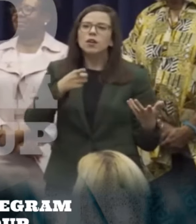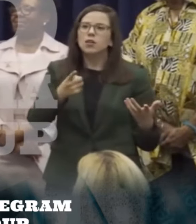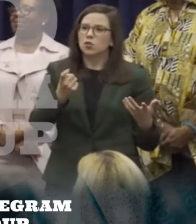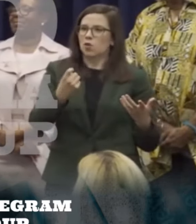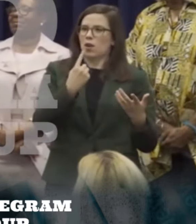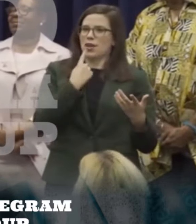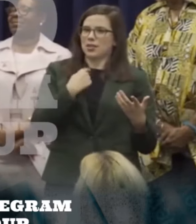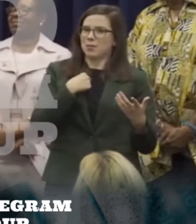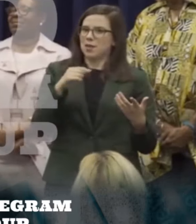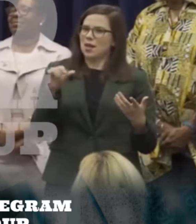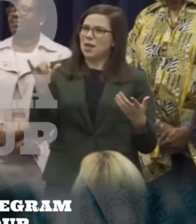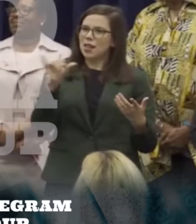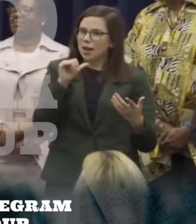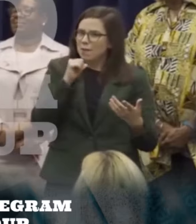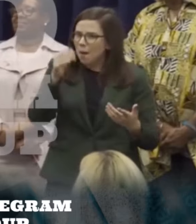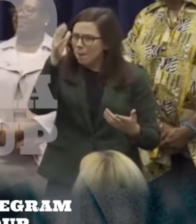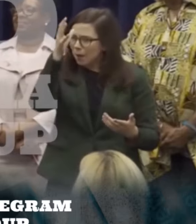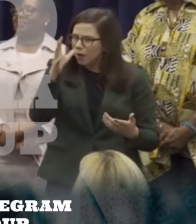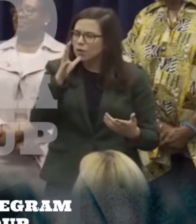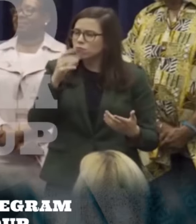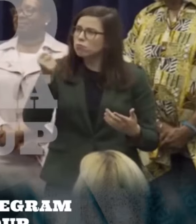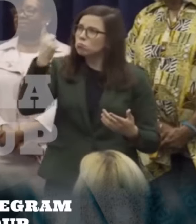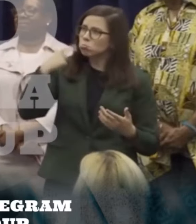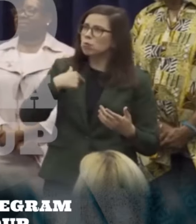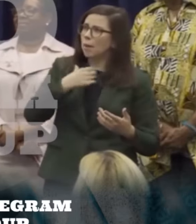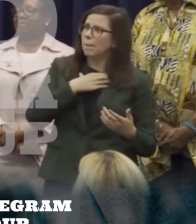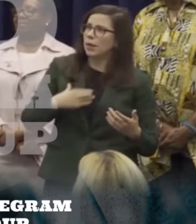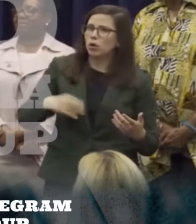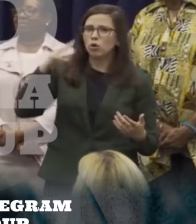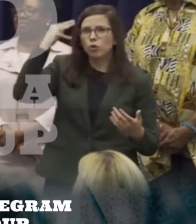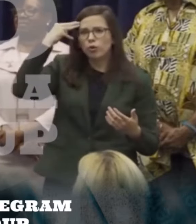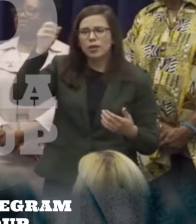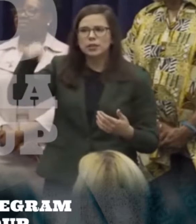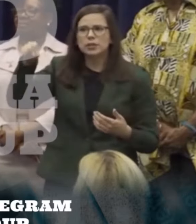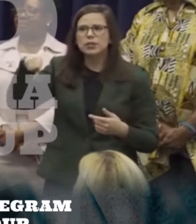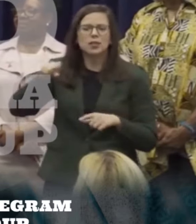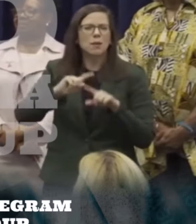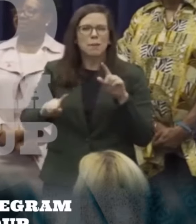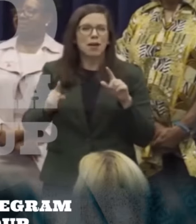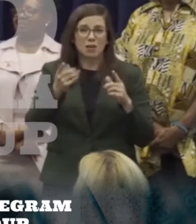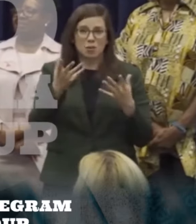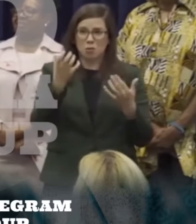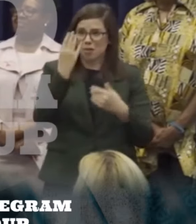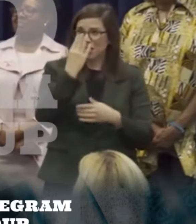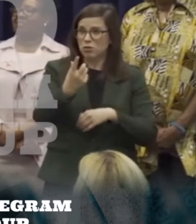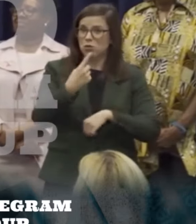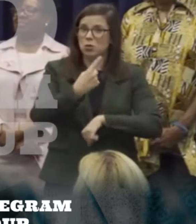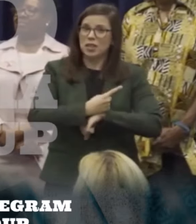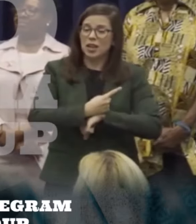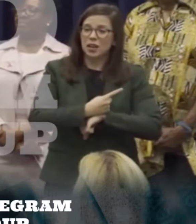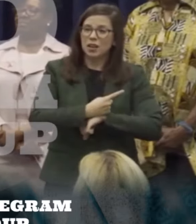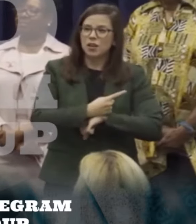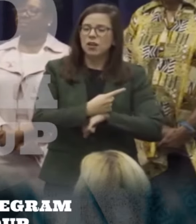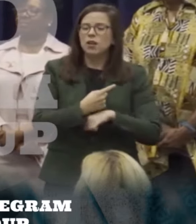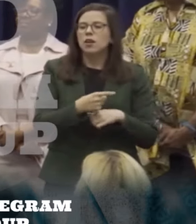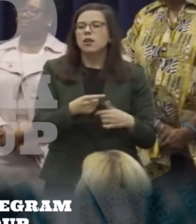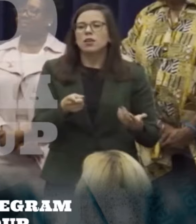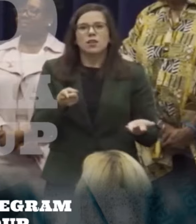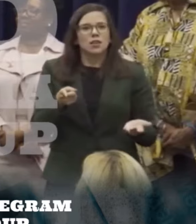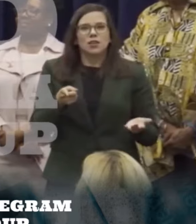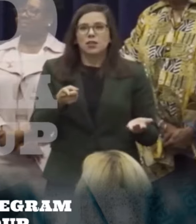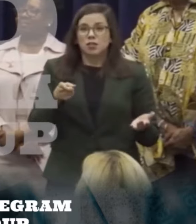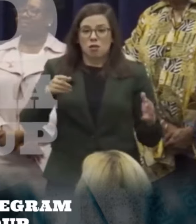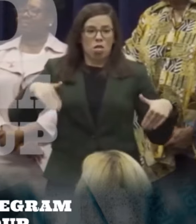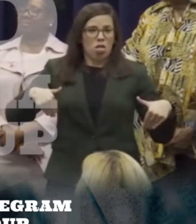in this city. I get it. I'm mayor. I get it. But you're asking me to give you a date, and I have to court. Do you understand that you have not